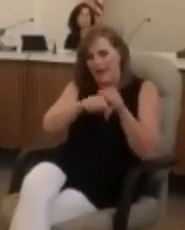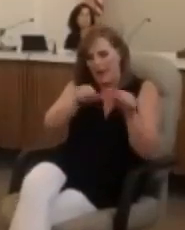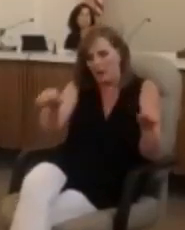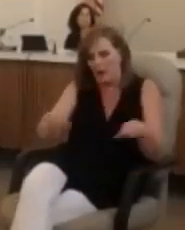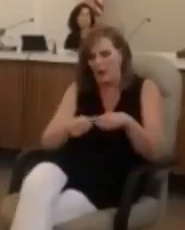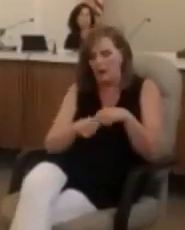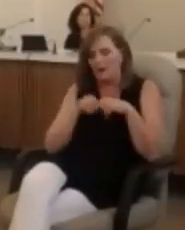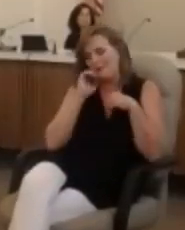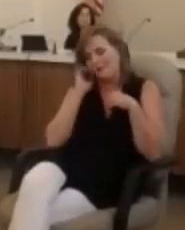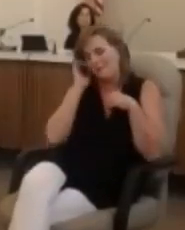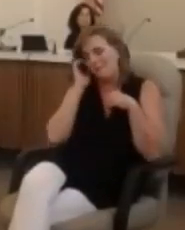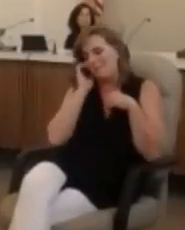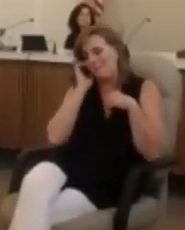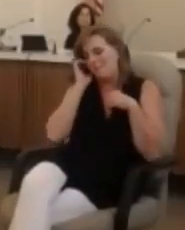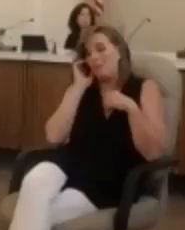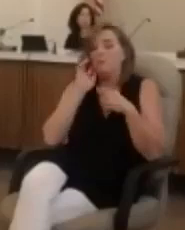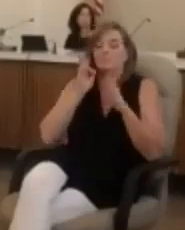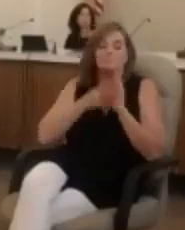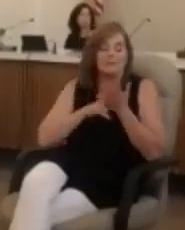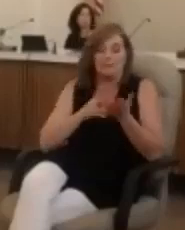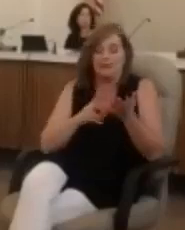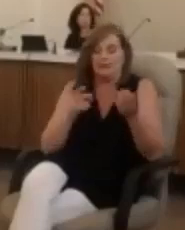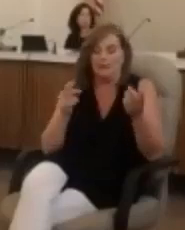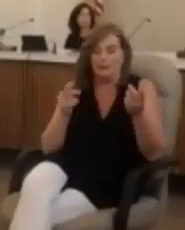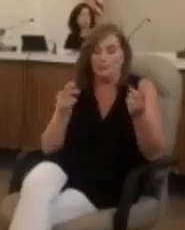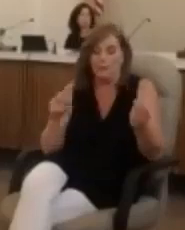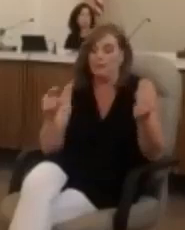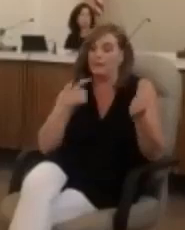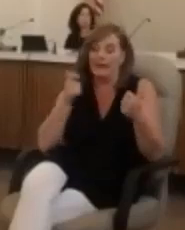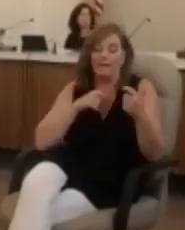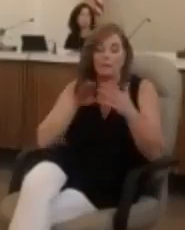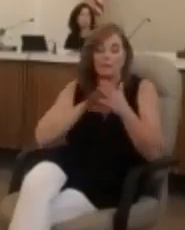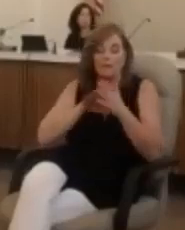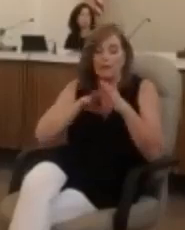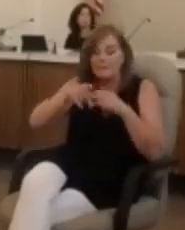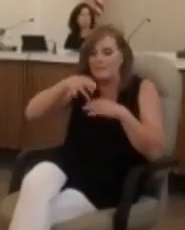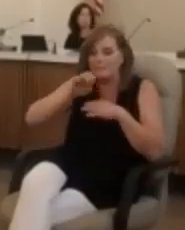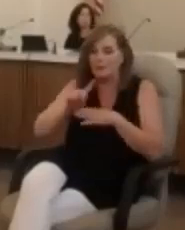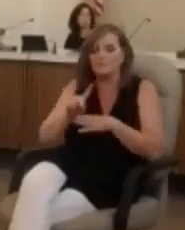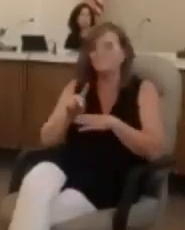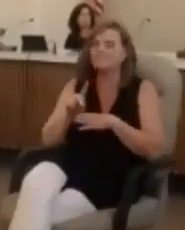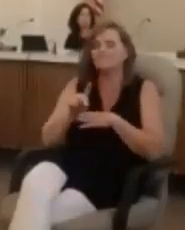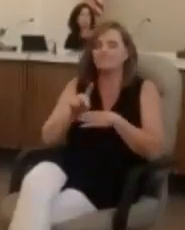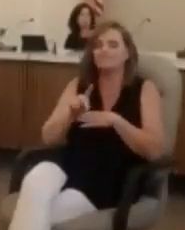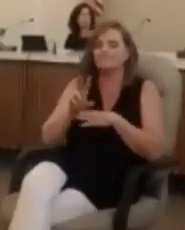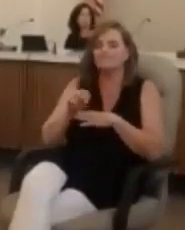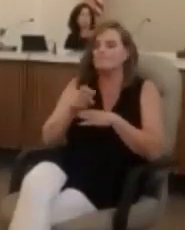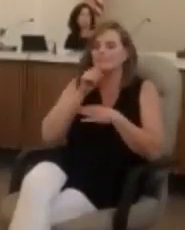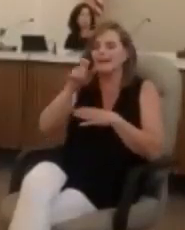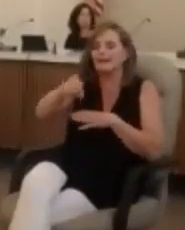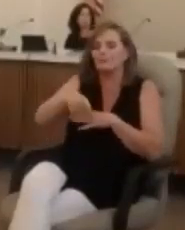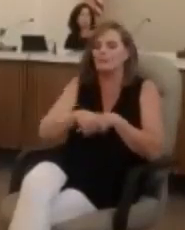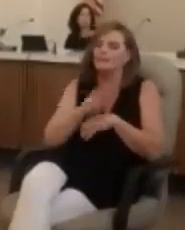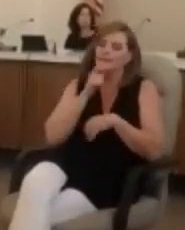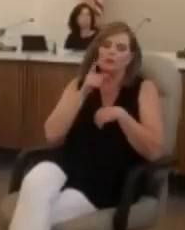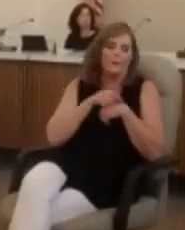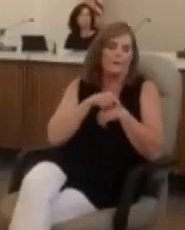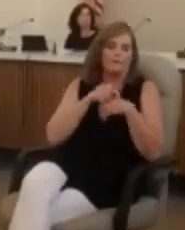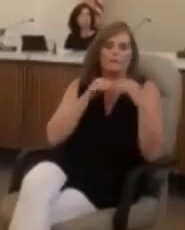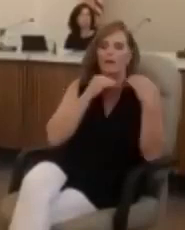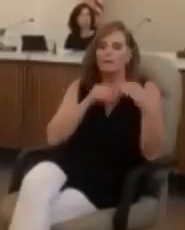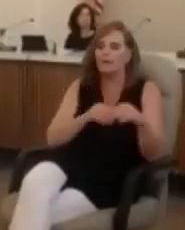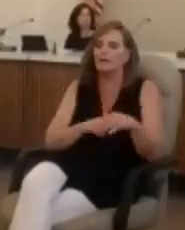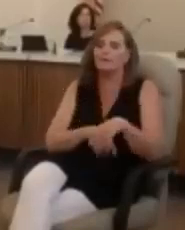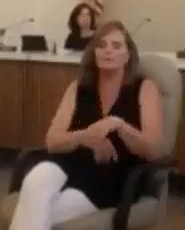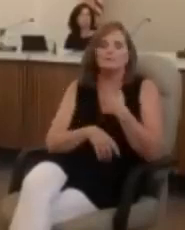As far as, does that mean we immediately have to start developing a park? No, it does not. There is absolutely no timetable. And to give an